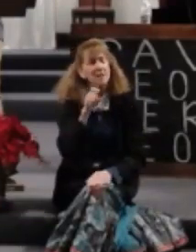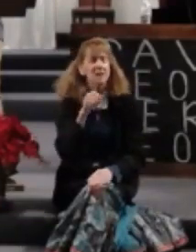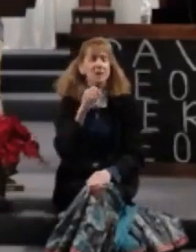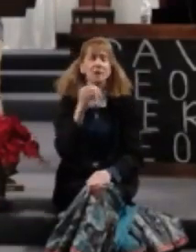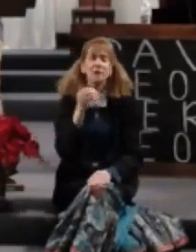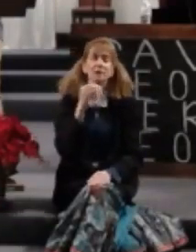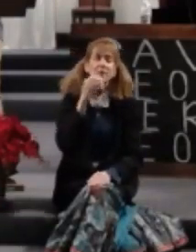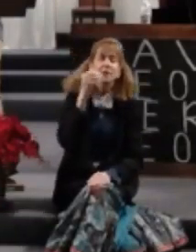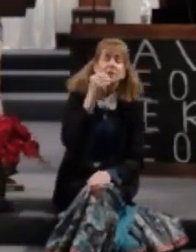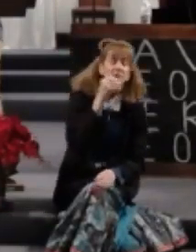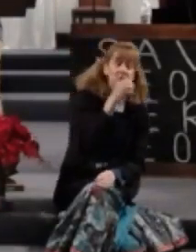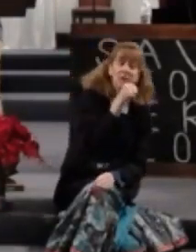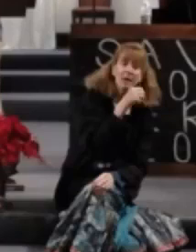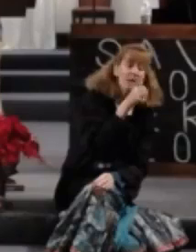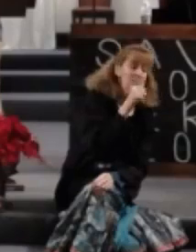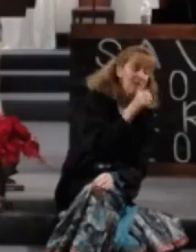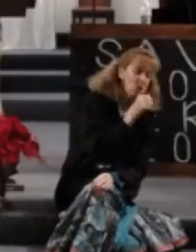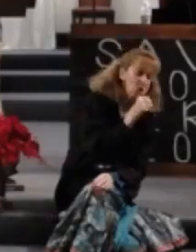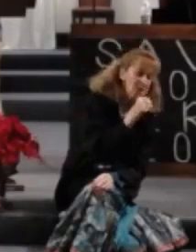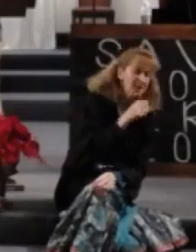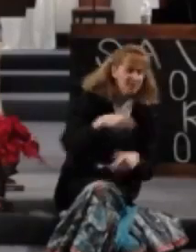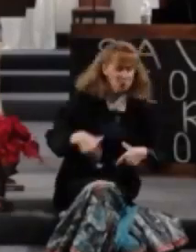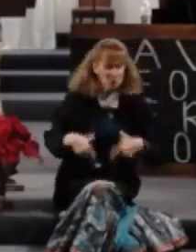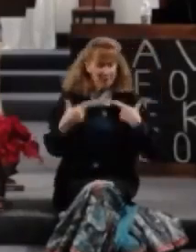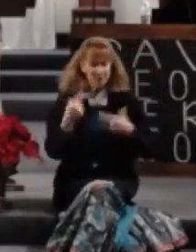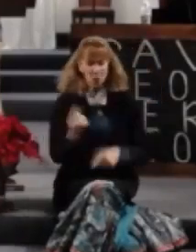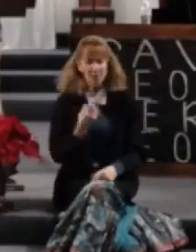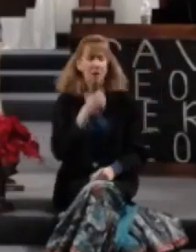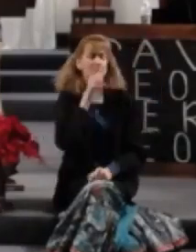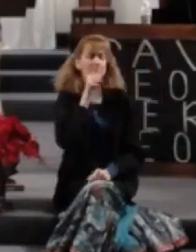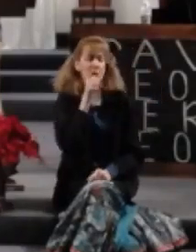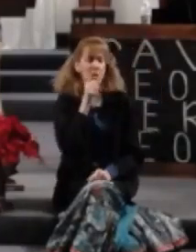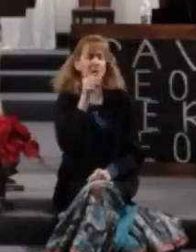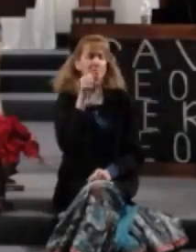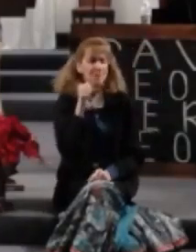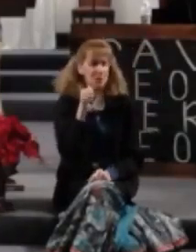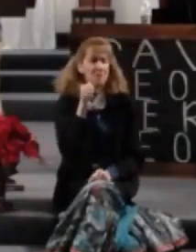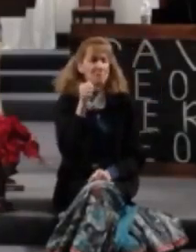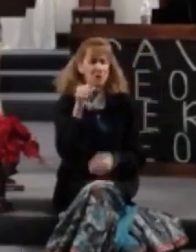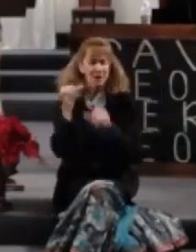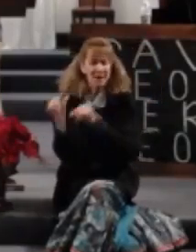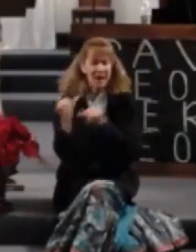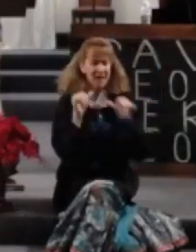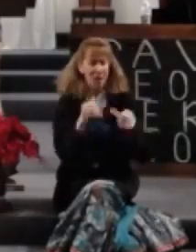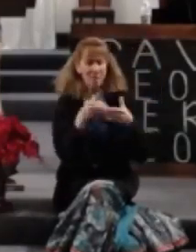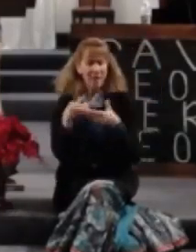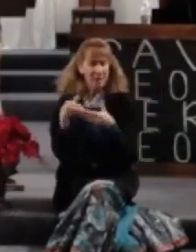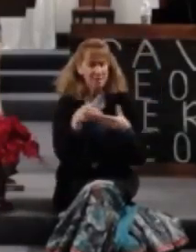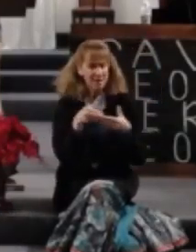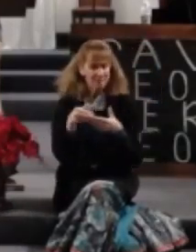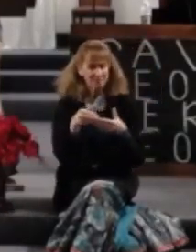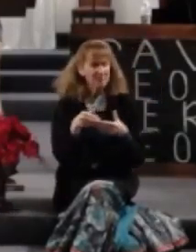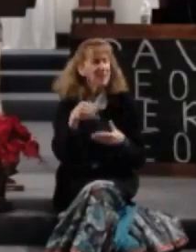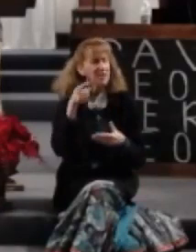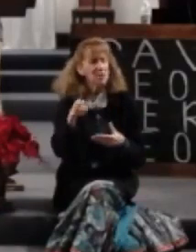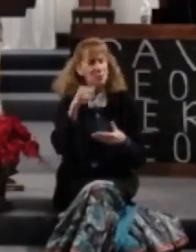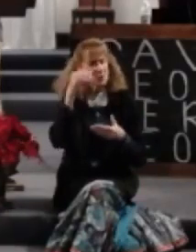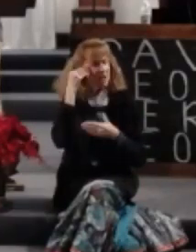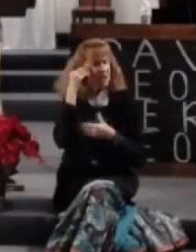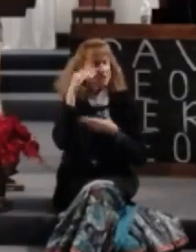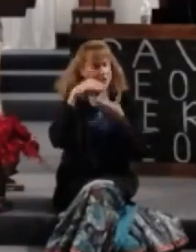food. Anyone who lives on milk, being still an infant, is not acquainted with the